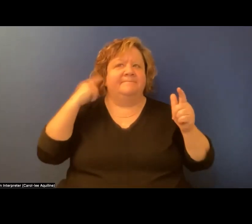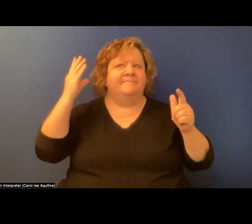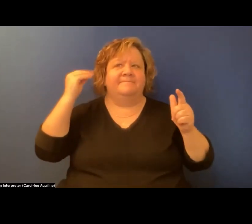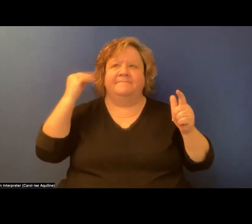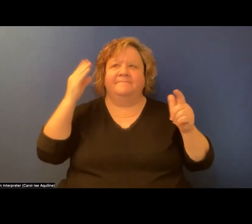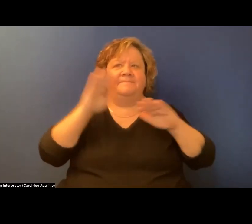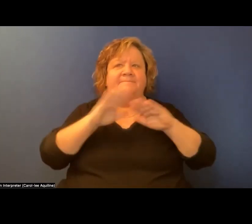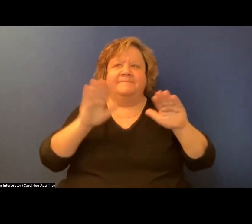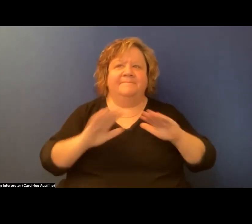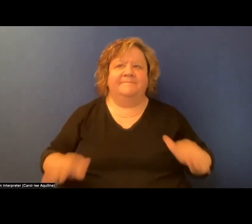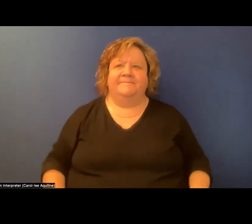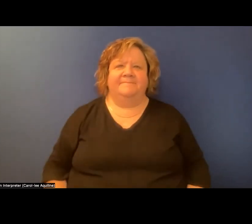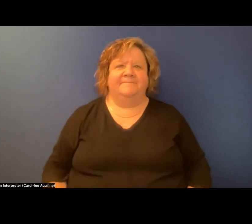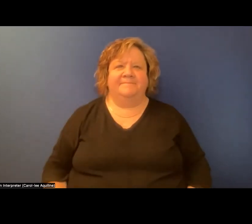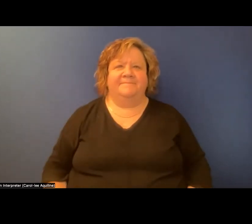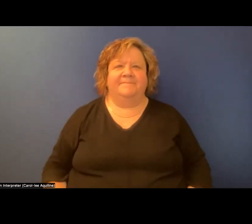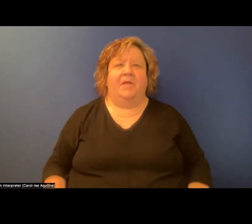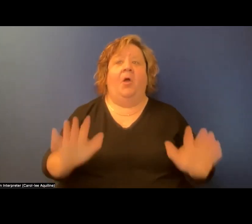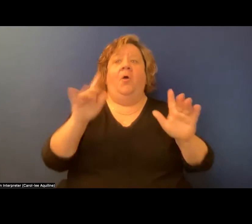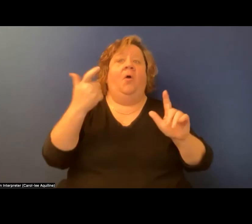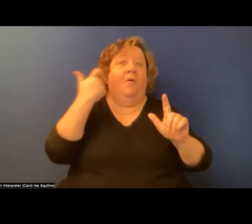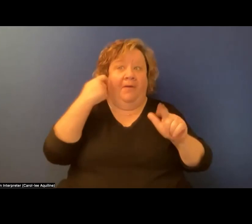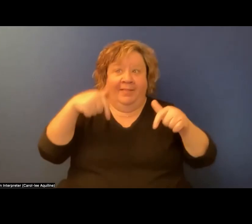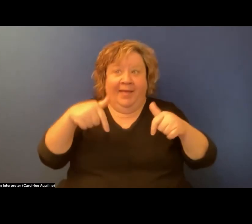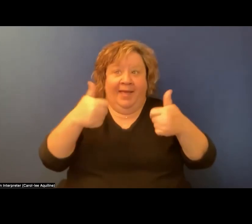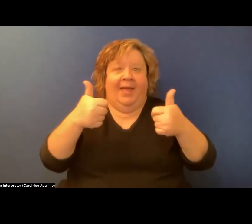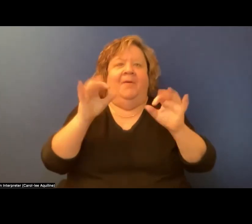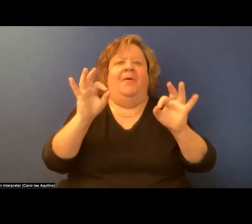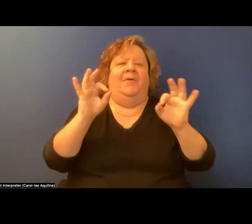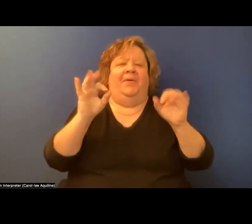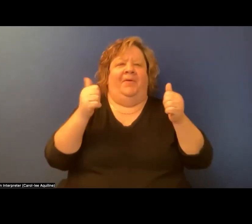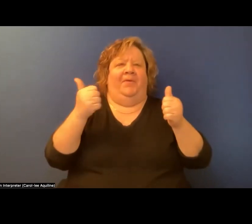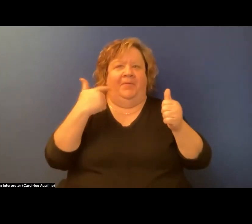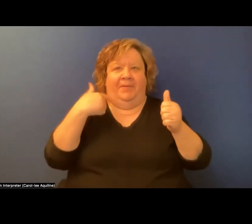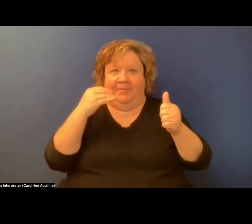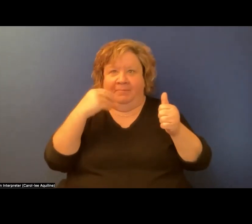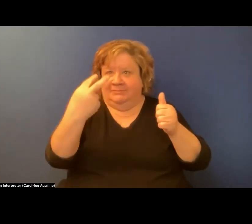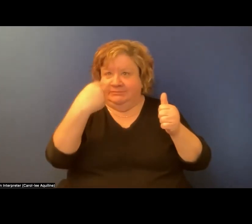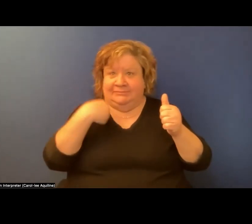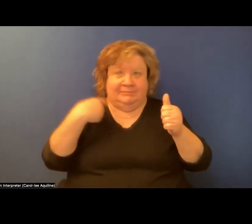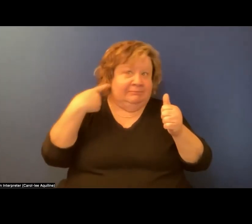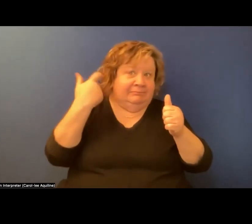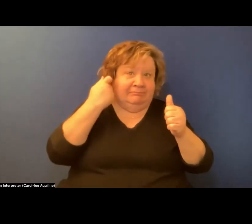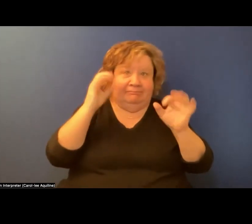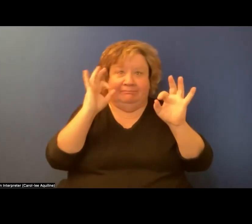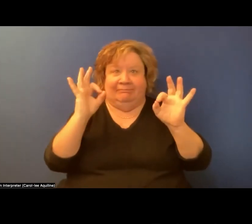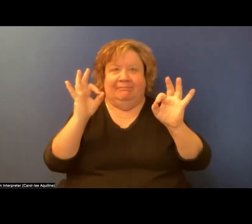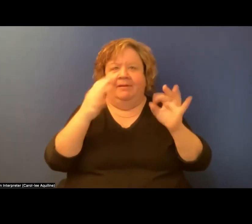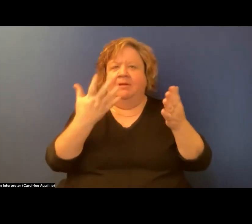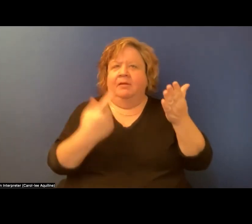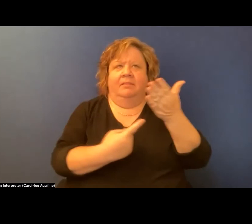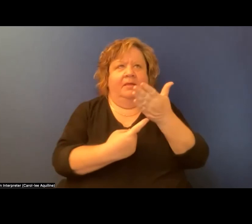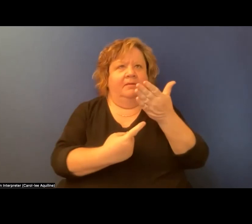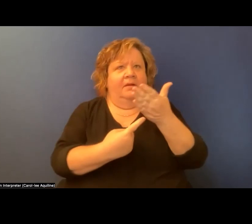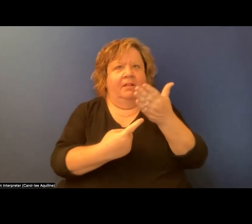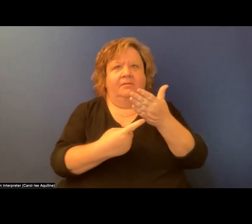There, can you hear me now? You may not be able, sorry, you may not be able to see me. Technical gremlins have arrived. But